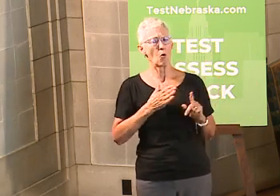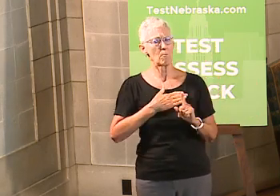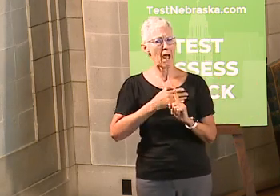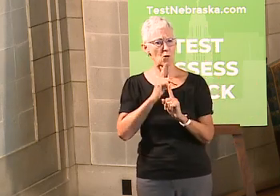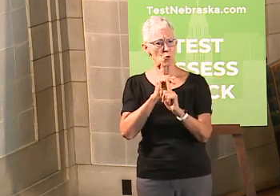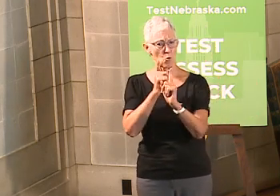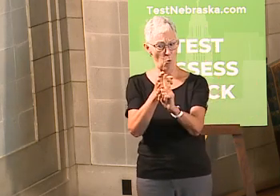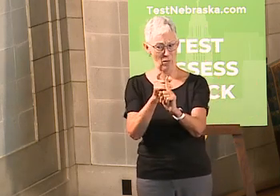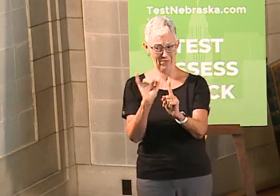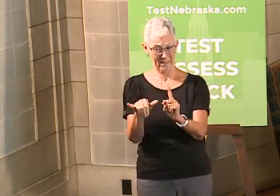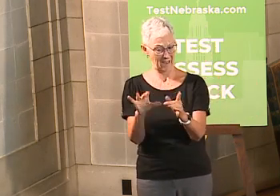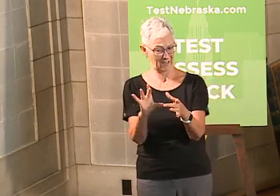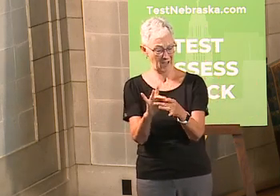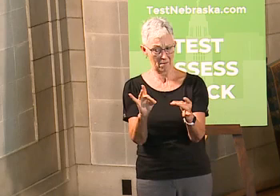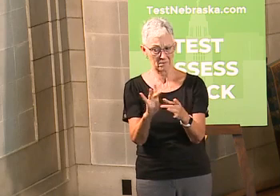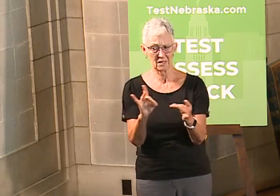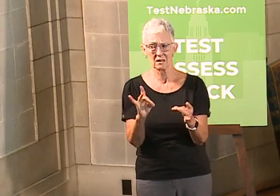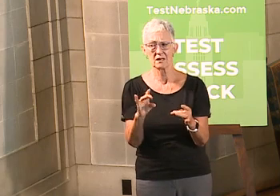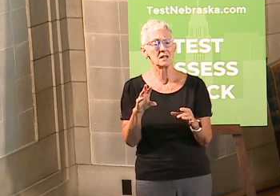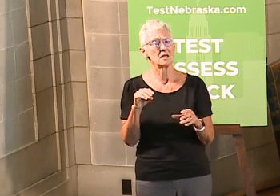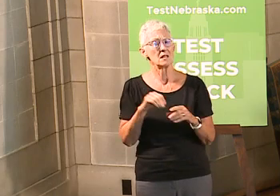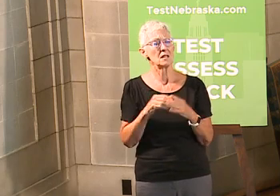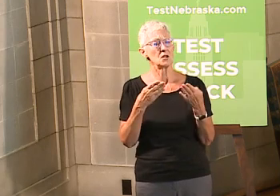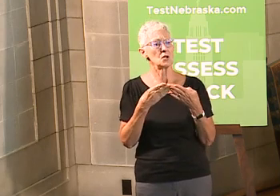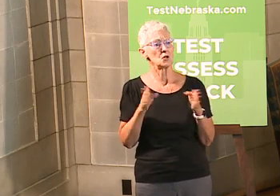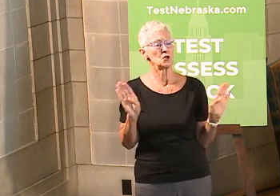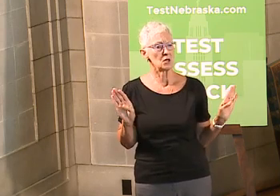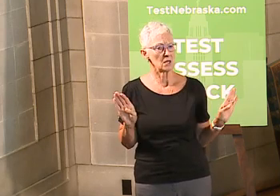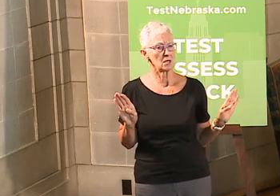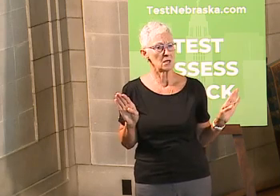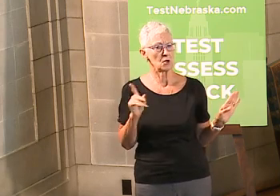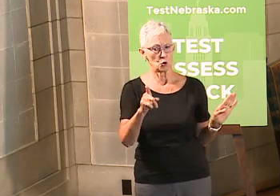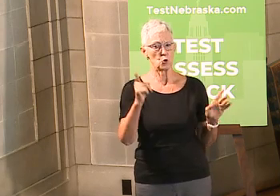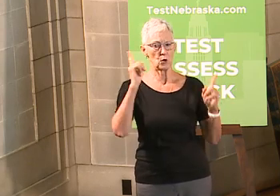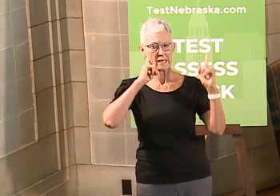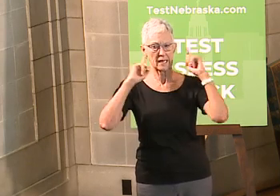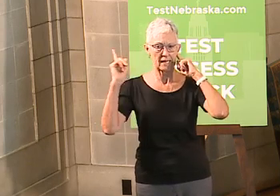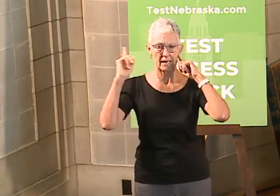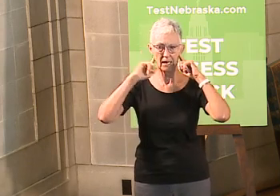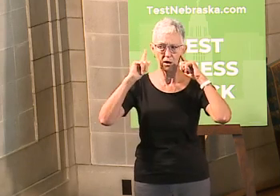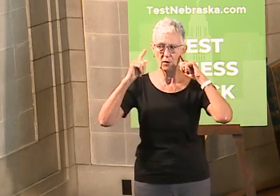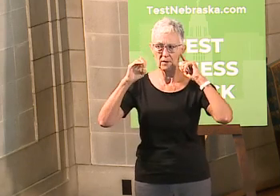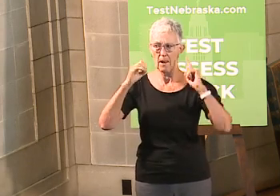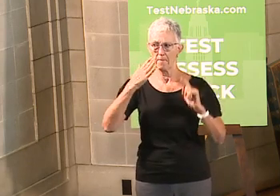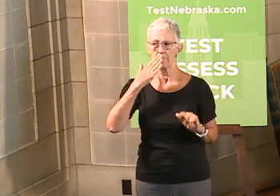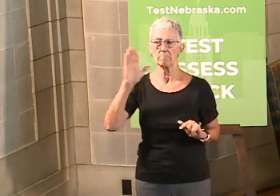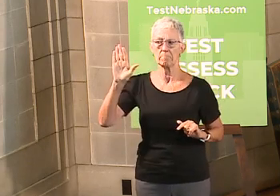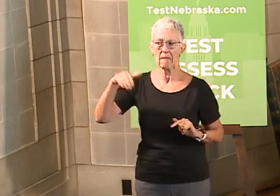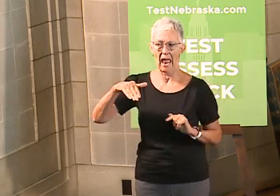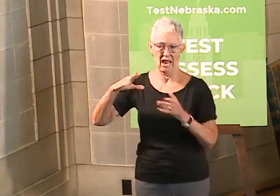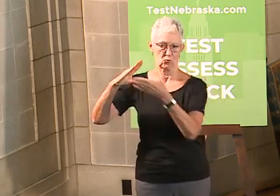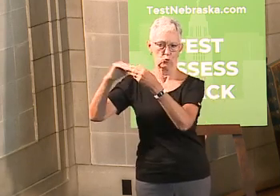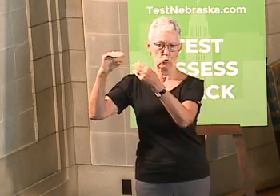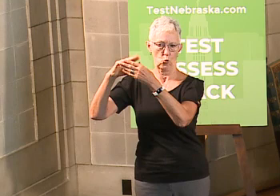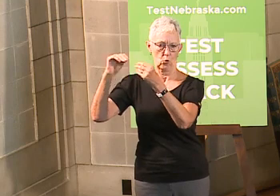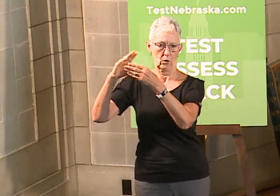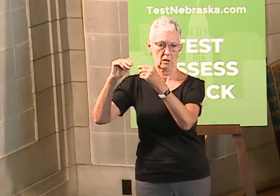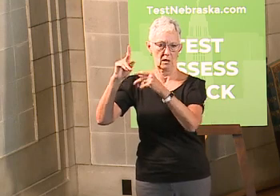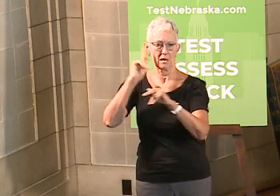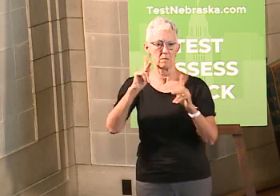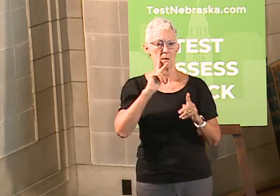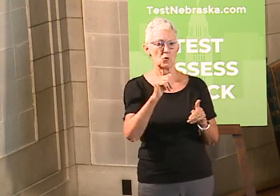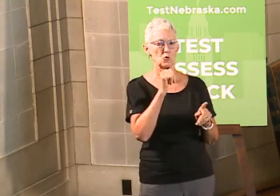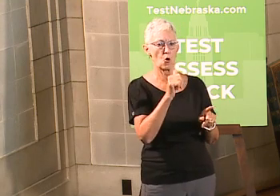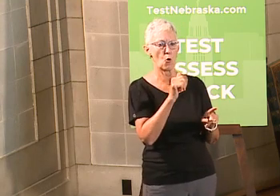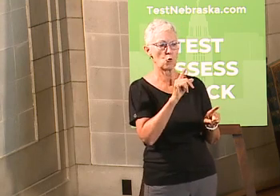what happens just in general, right, is that you always hear the bad stories, but the good stories don't get reported often enough. And so I think